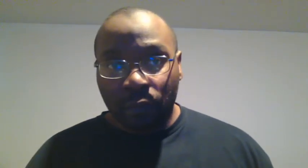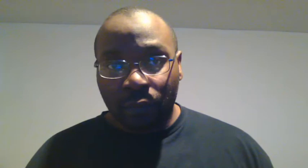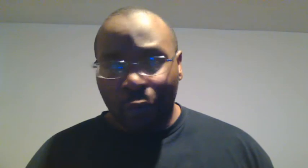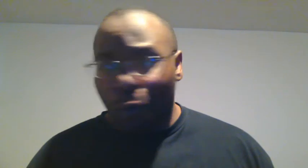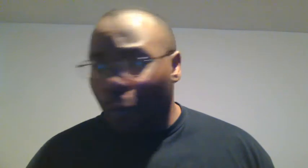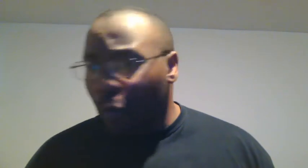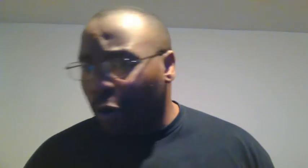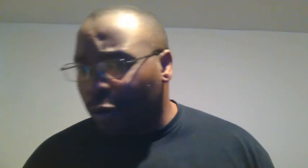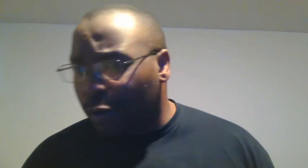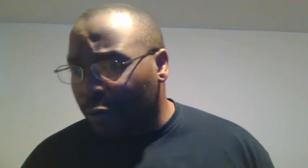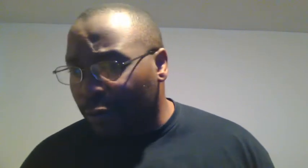Or